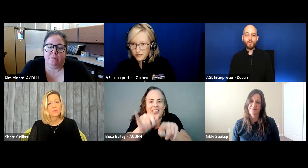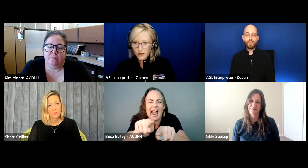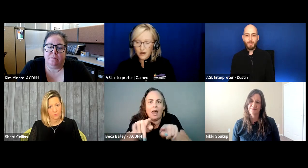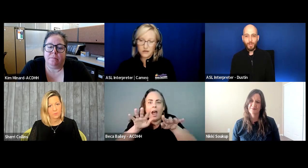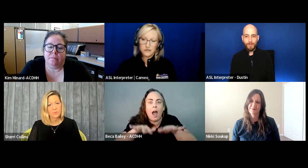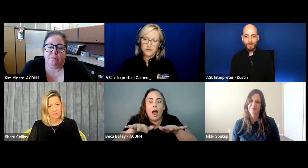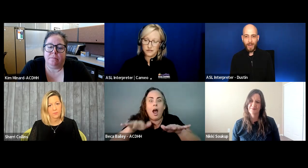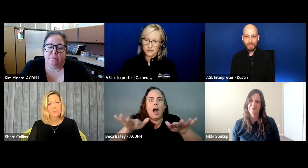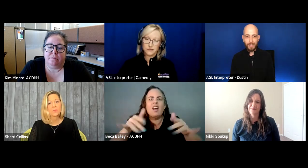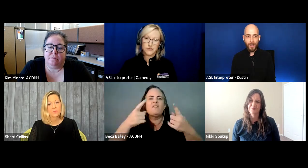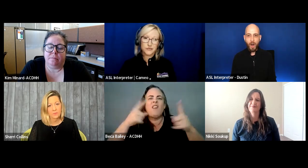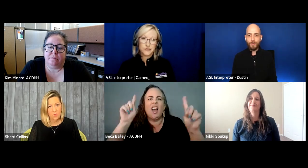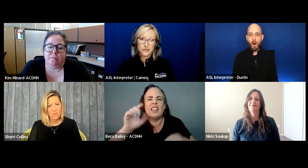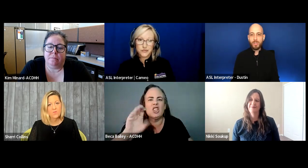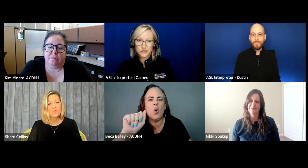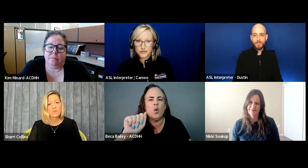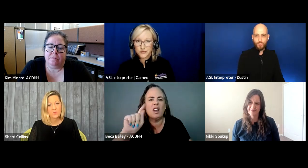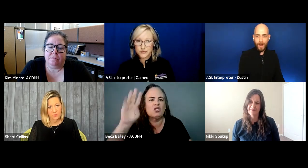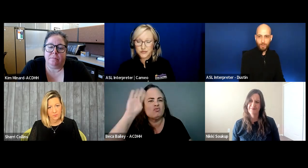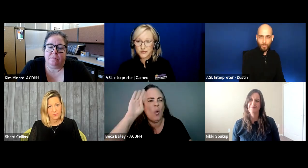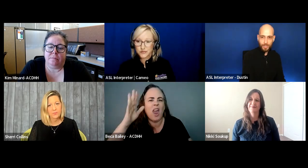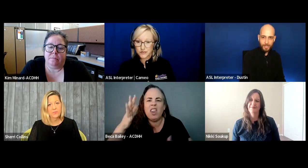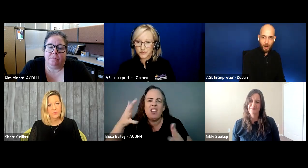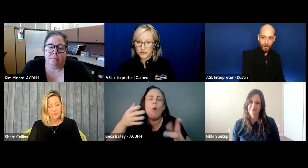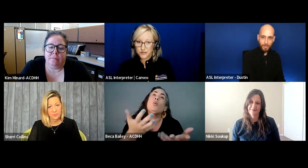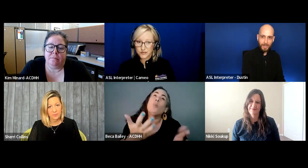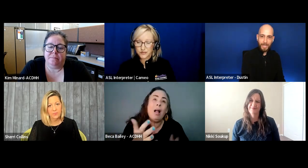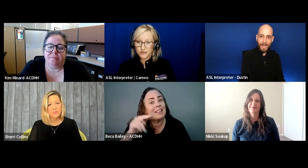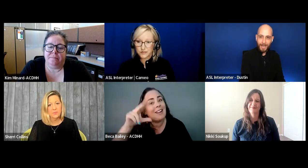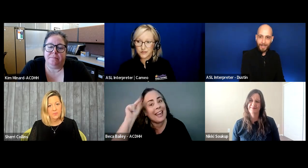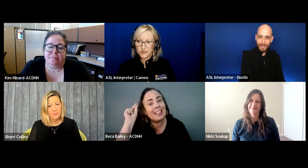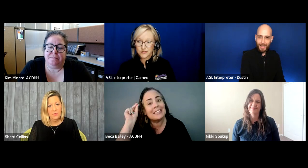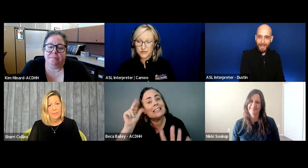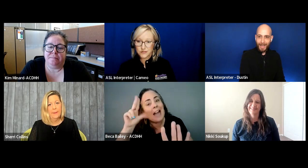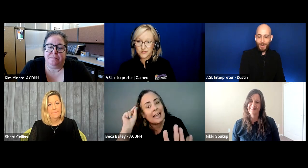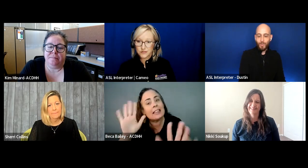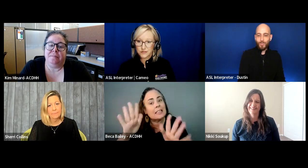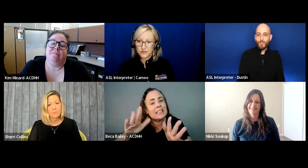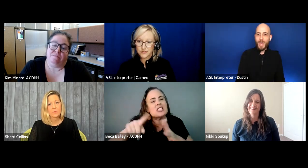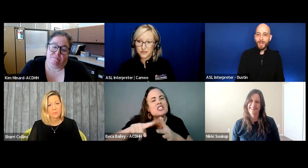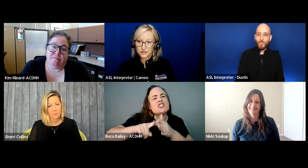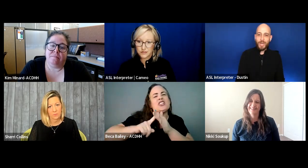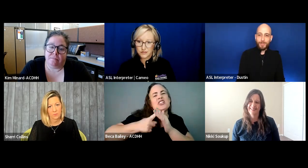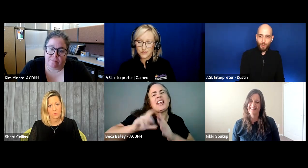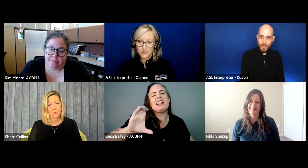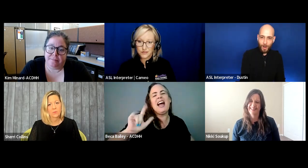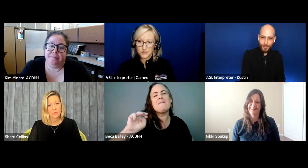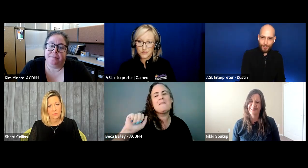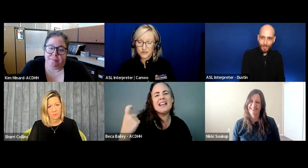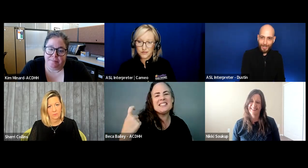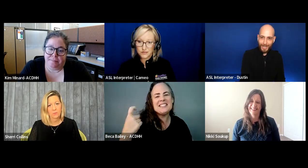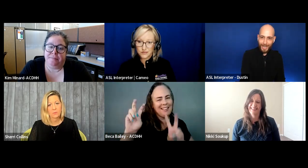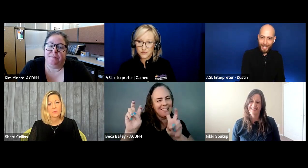It's just a ripple effect of all of this groundwork that's already been laid. Then with